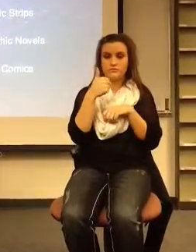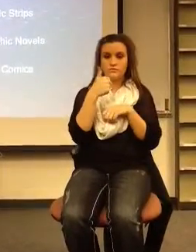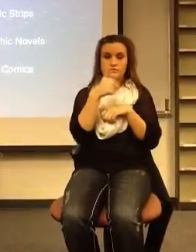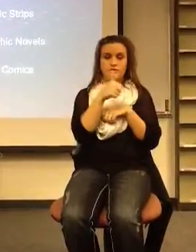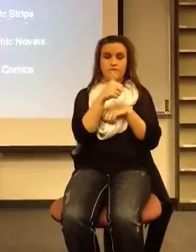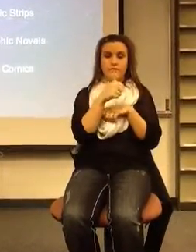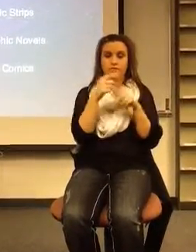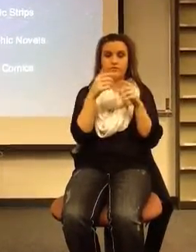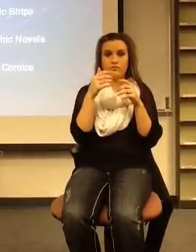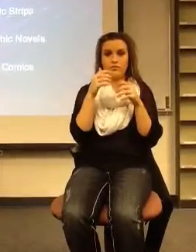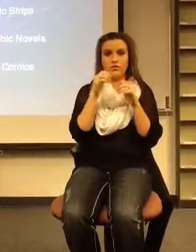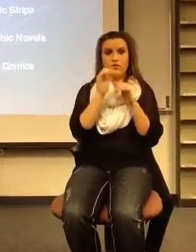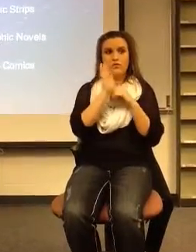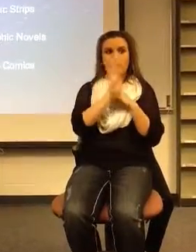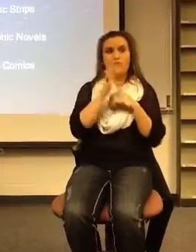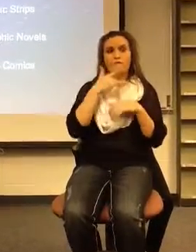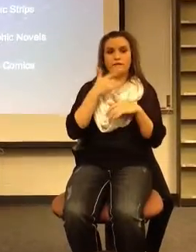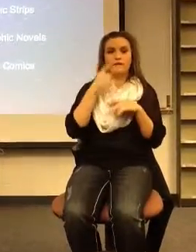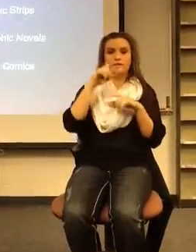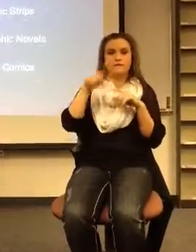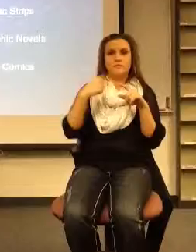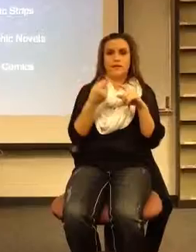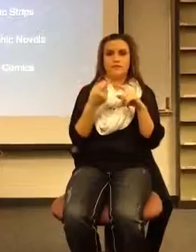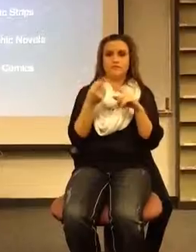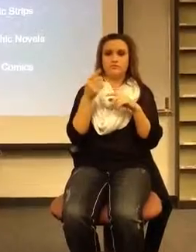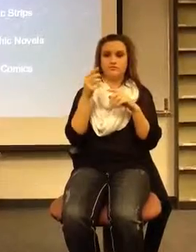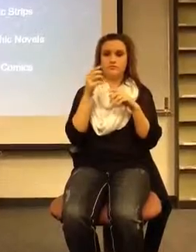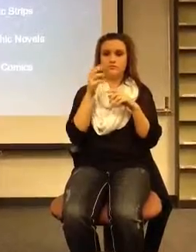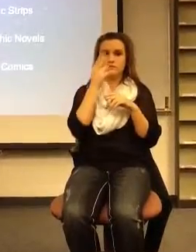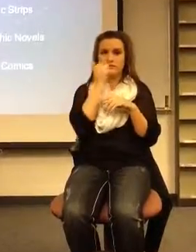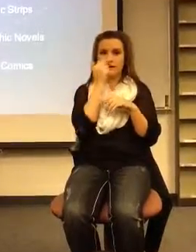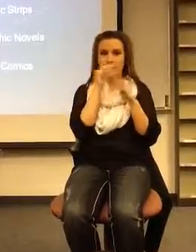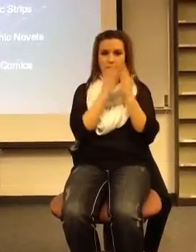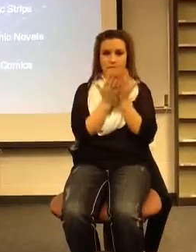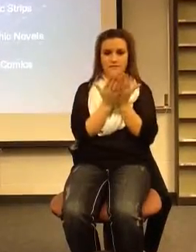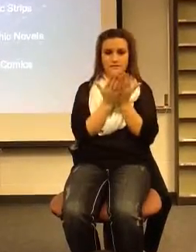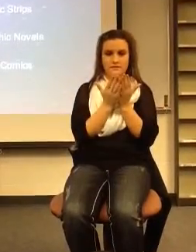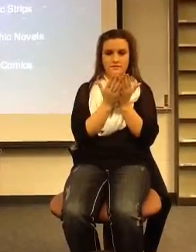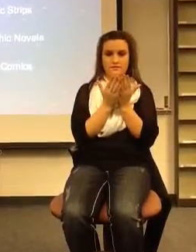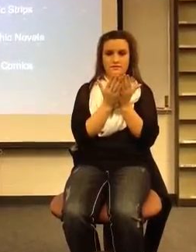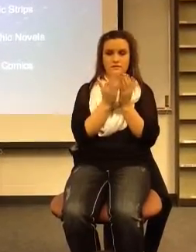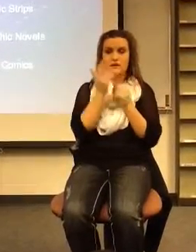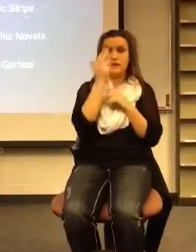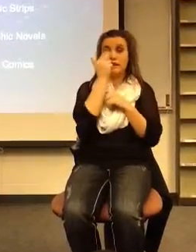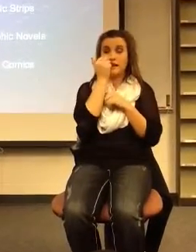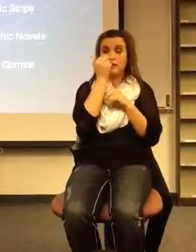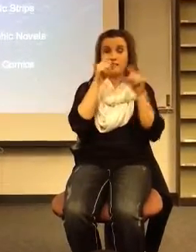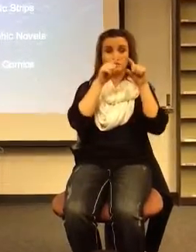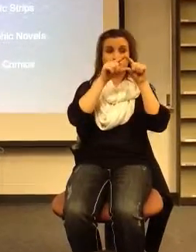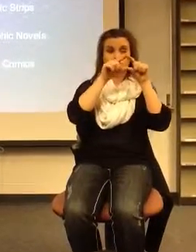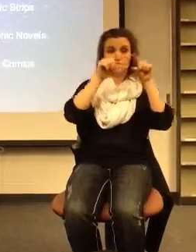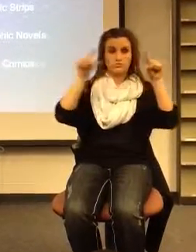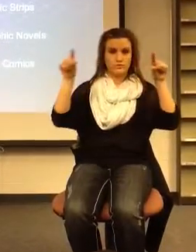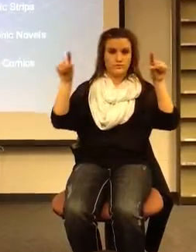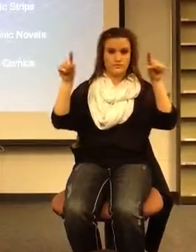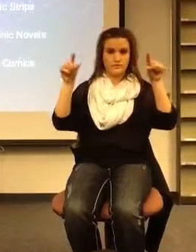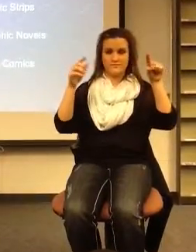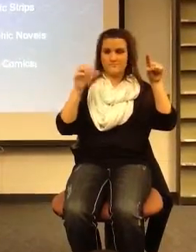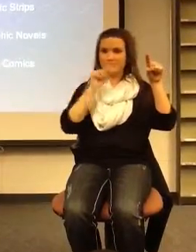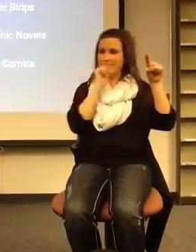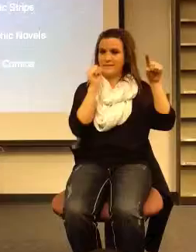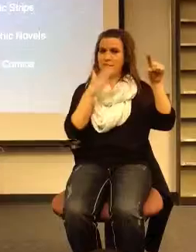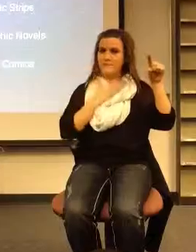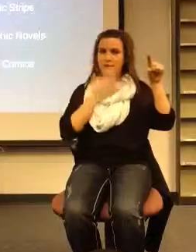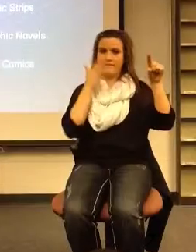talking about comic books. So I'm not really going to focus on comic strips, which might be what you grew up